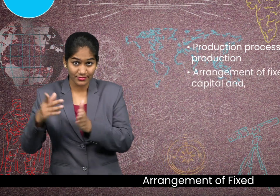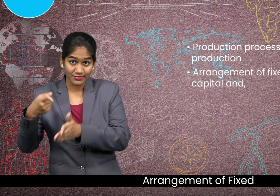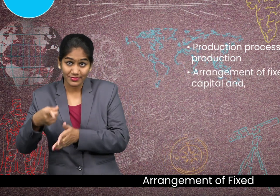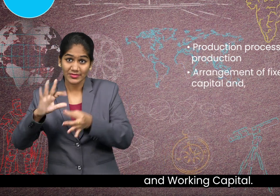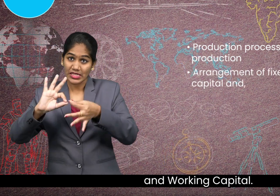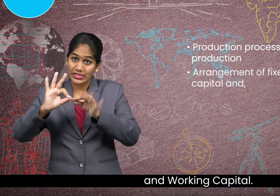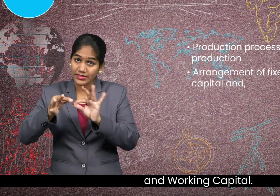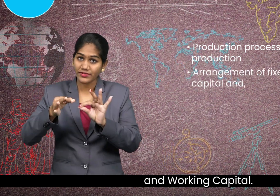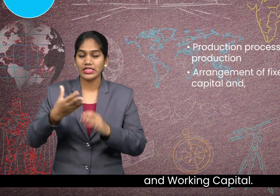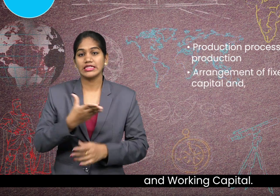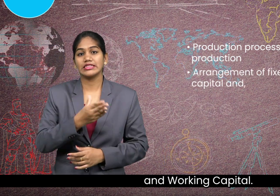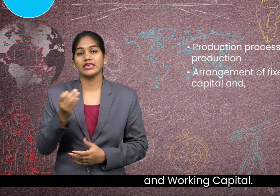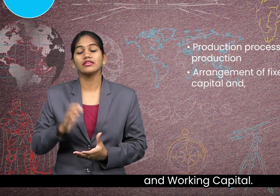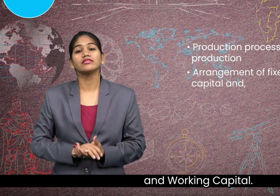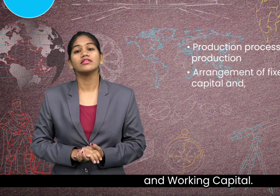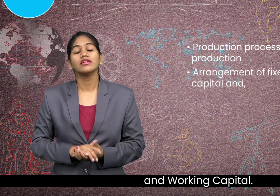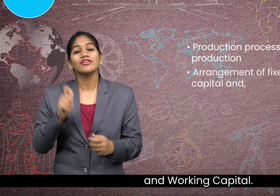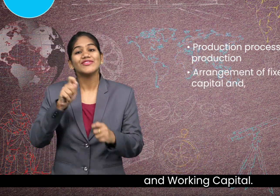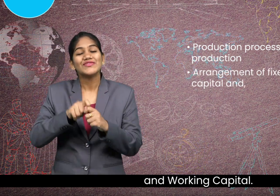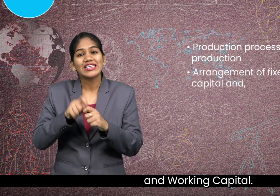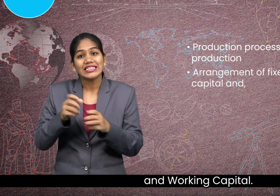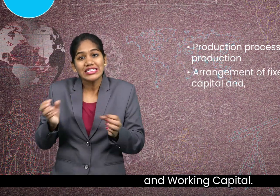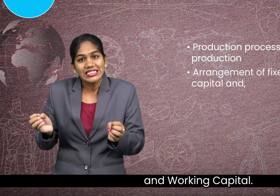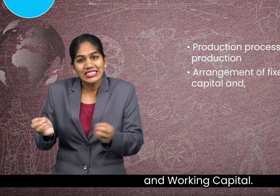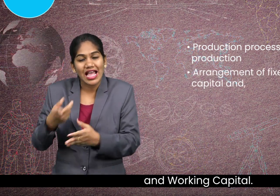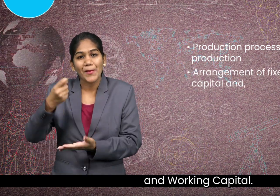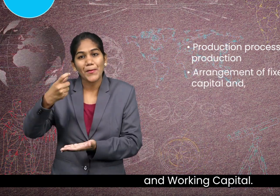arrangement of fixed and working capital,